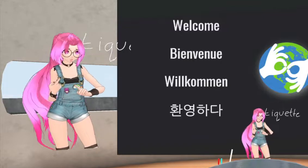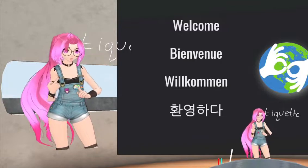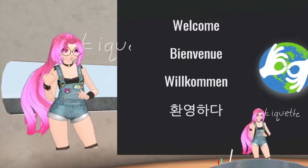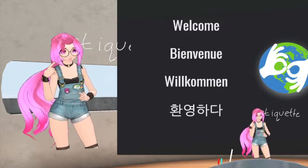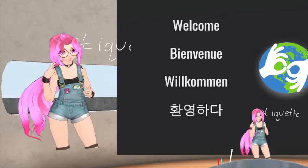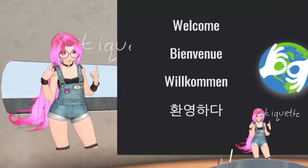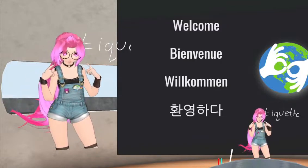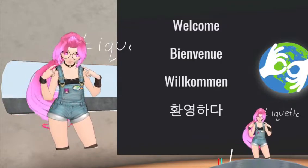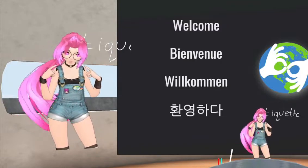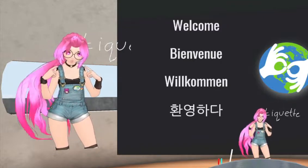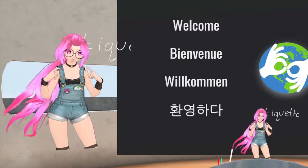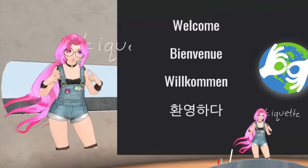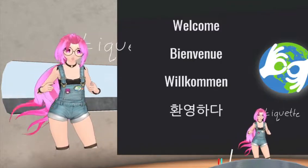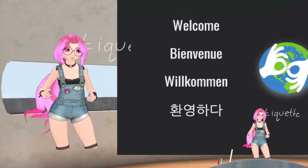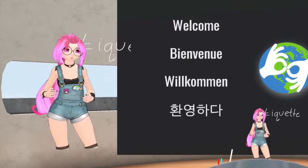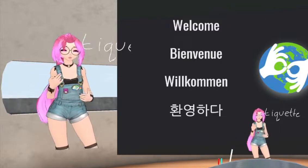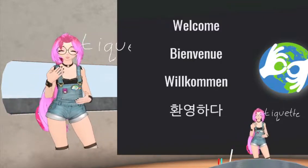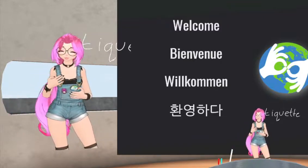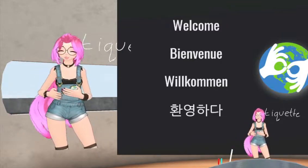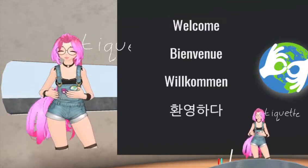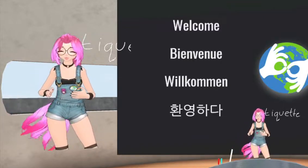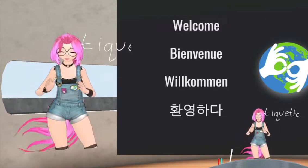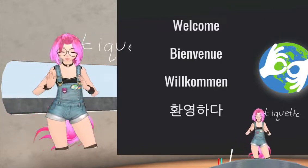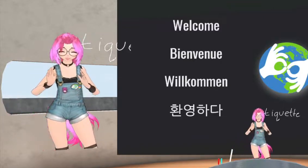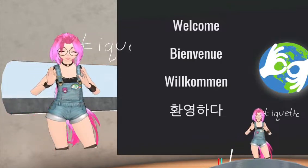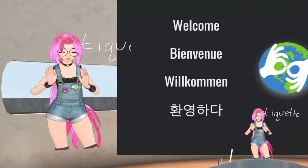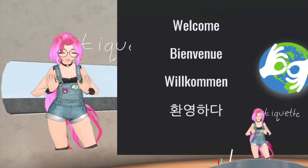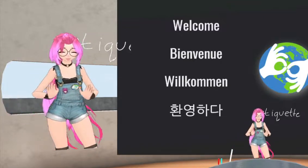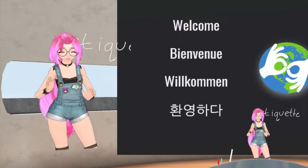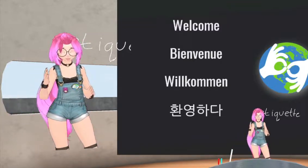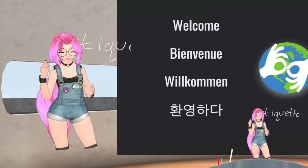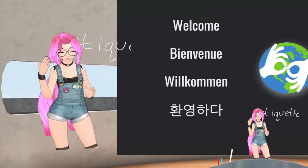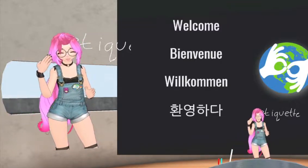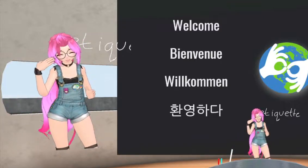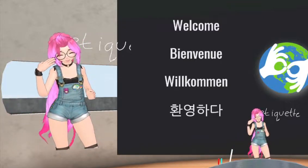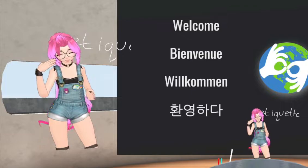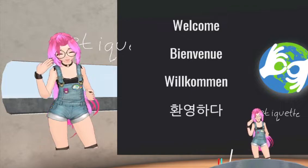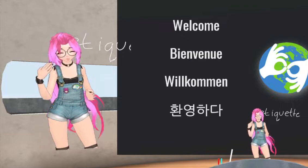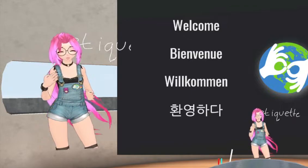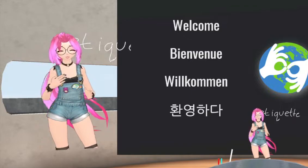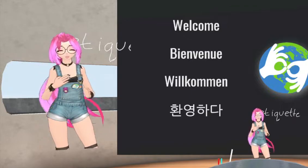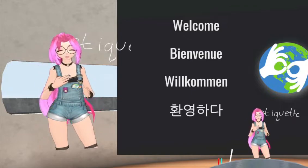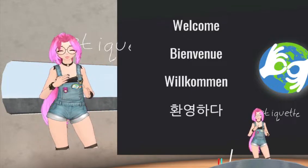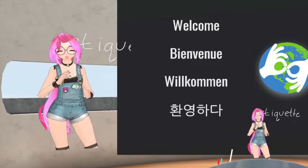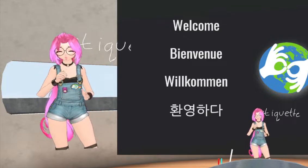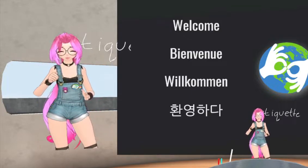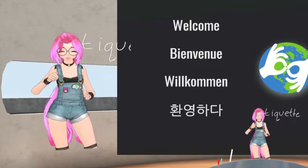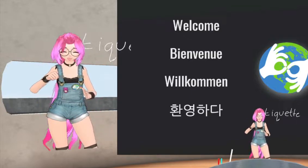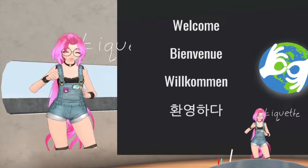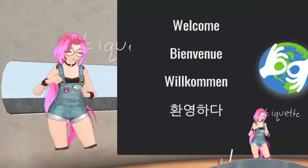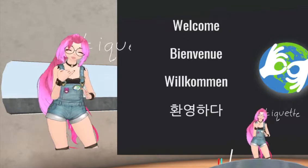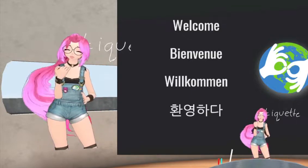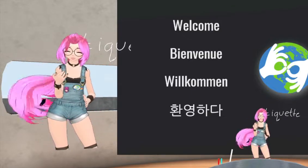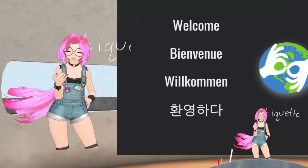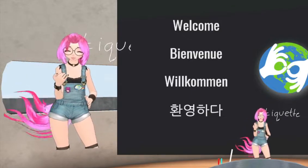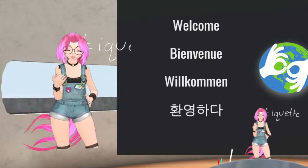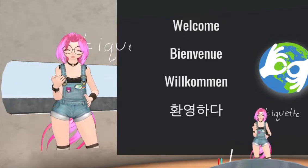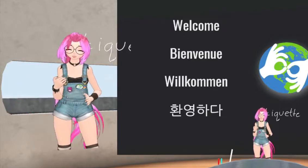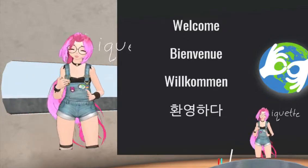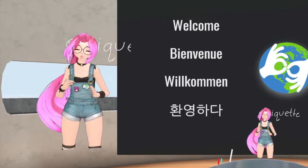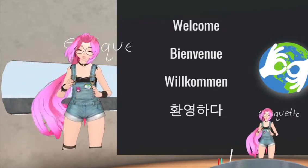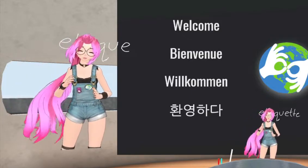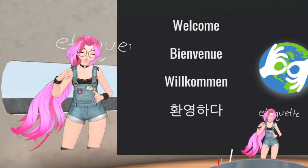different. So never be afraid to ask questions about variations. Sometimes there's a sign variation that I don't know. So it's really great if we could all